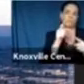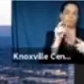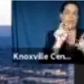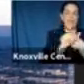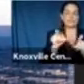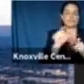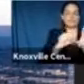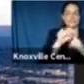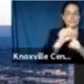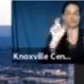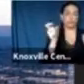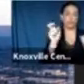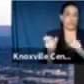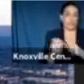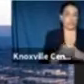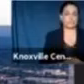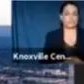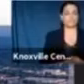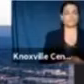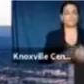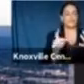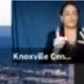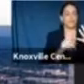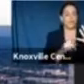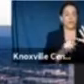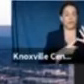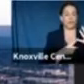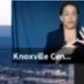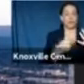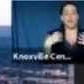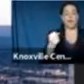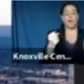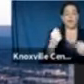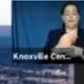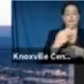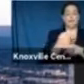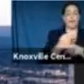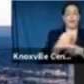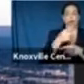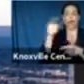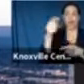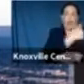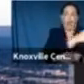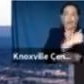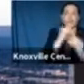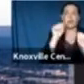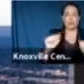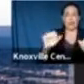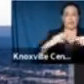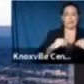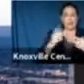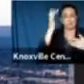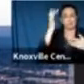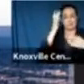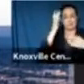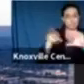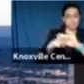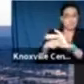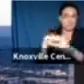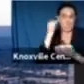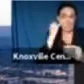evolves. Our fourth benchmark, healthcare system capabilities remain within current and forecasted surge